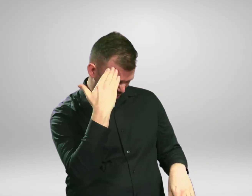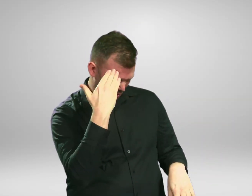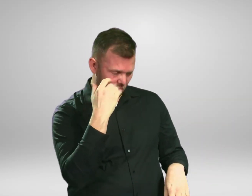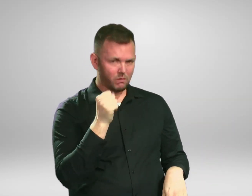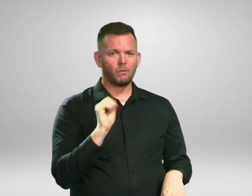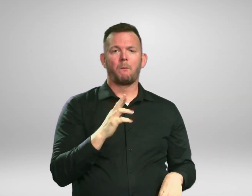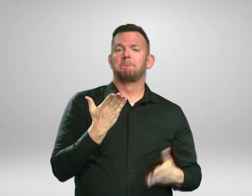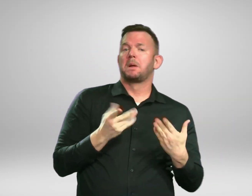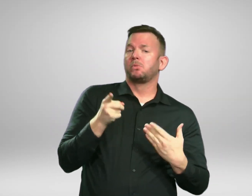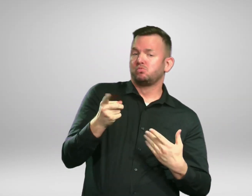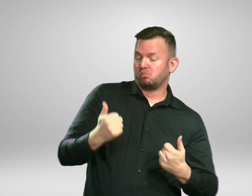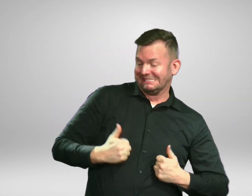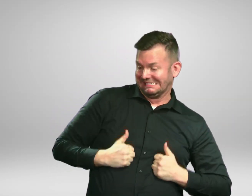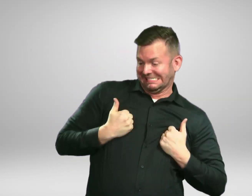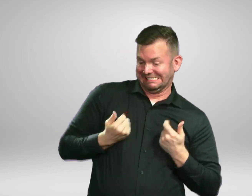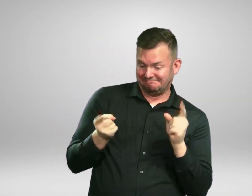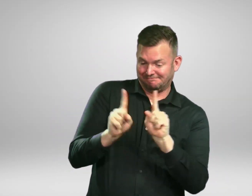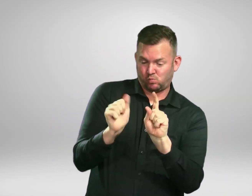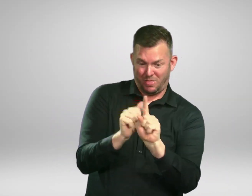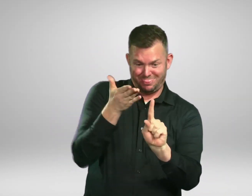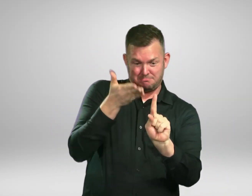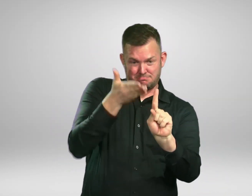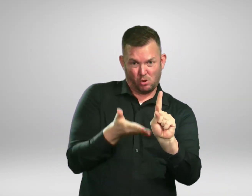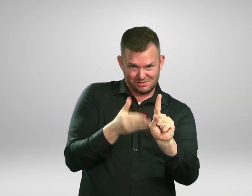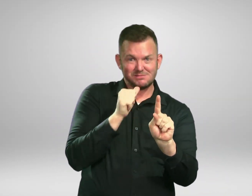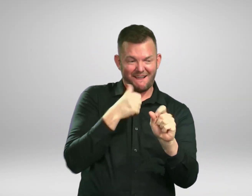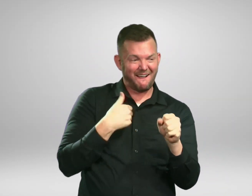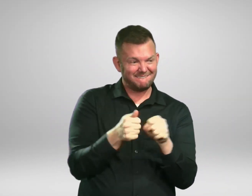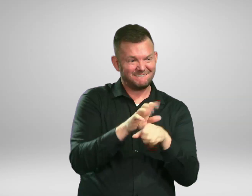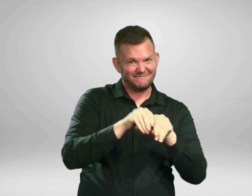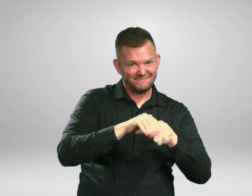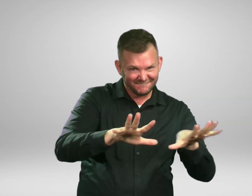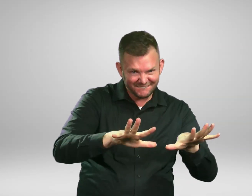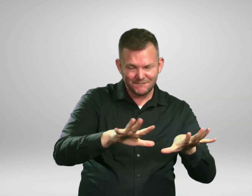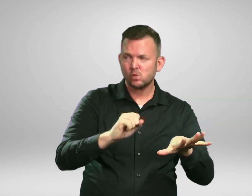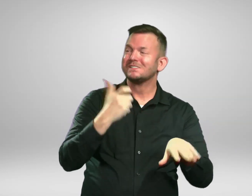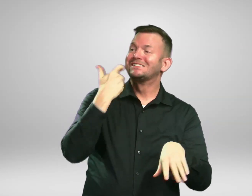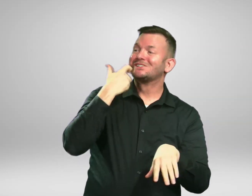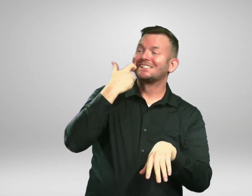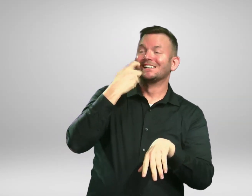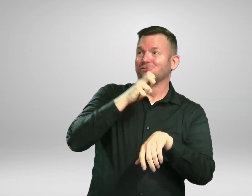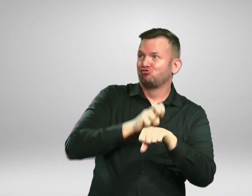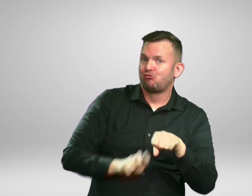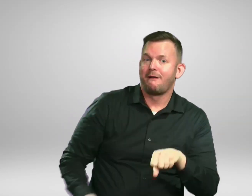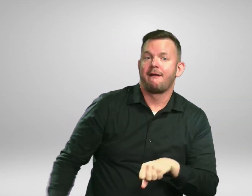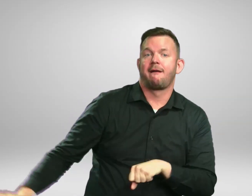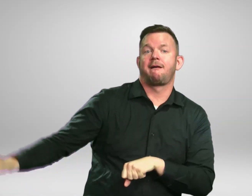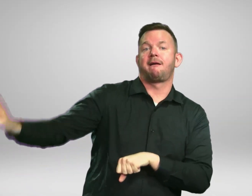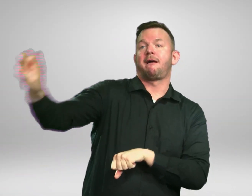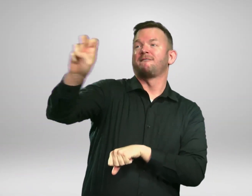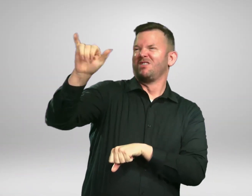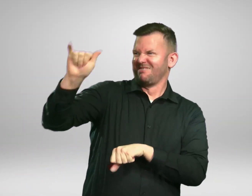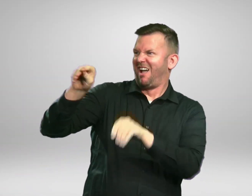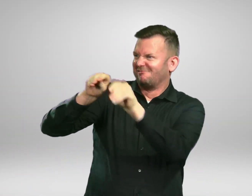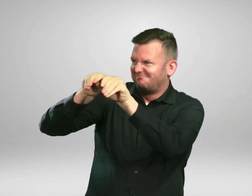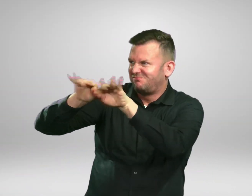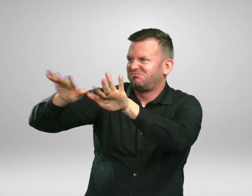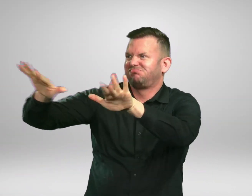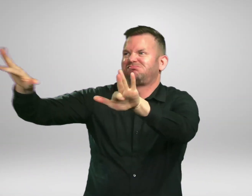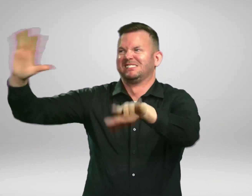or if you live in or have recently traveled from an area with ongoing spread of